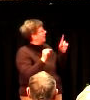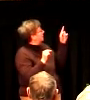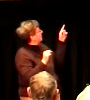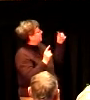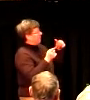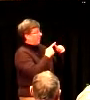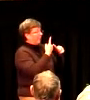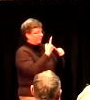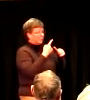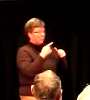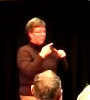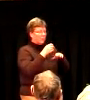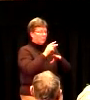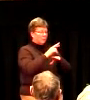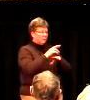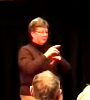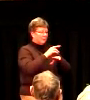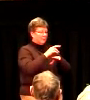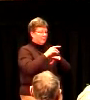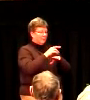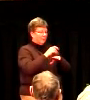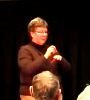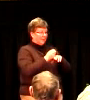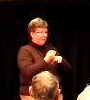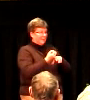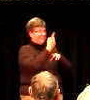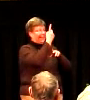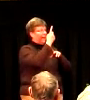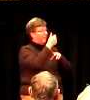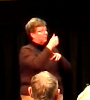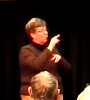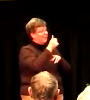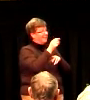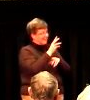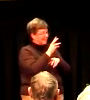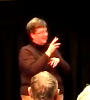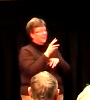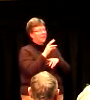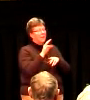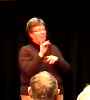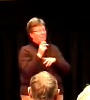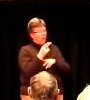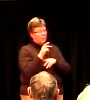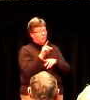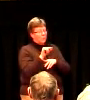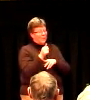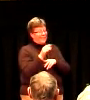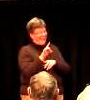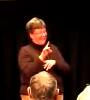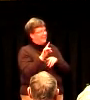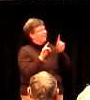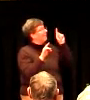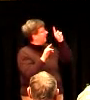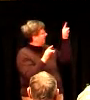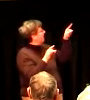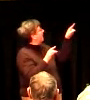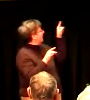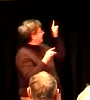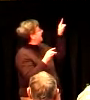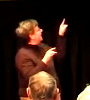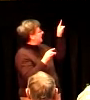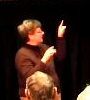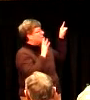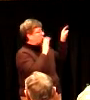up in December 2016. The last one, or the next one, went up in March of 2018. These are going to be our satellites, we think,